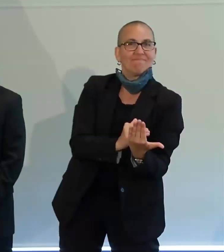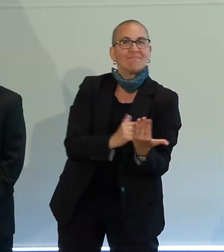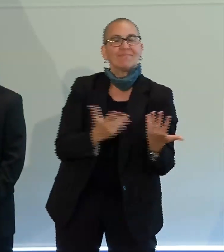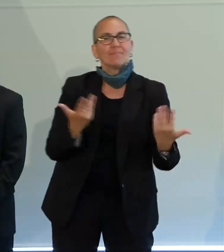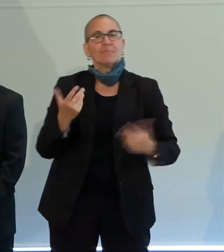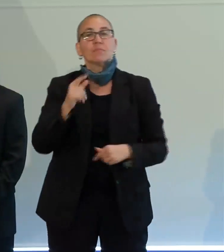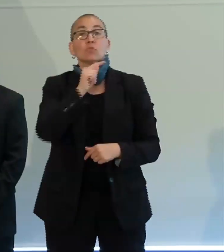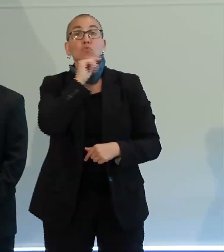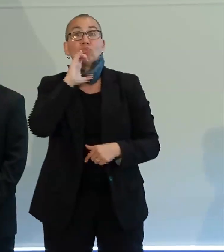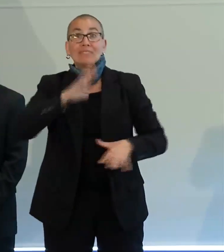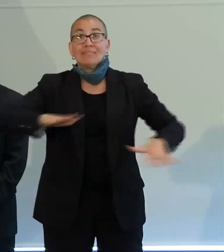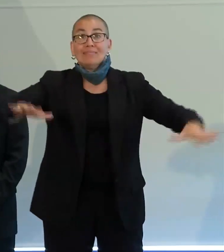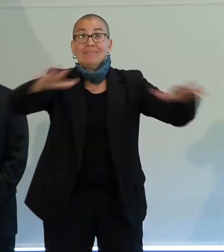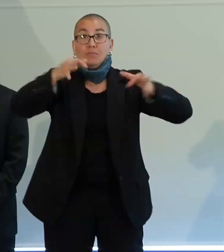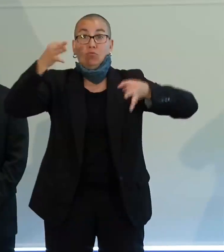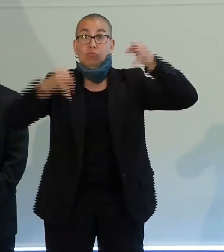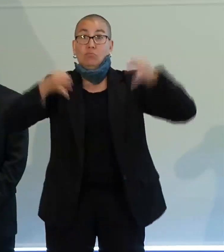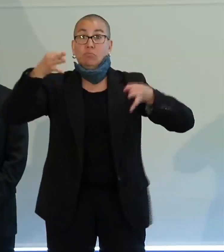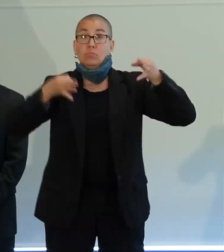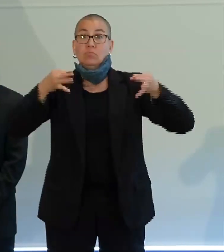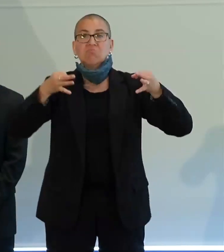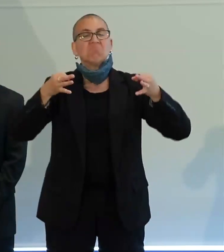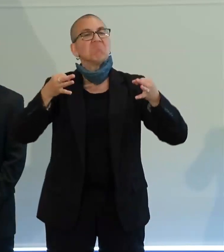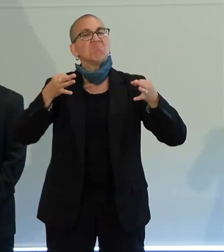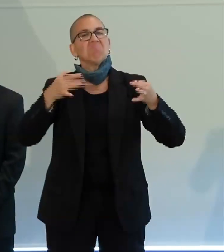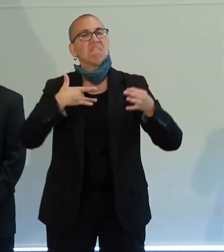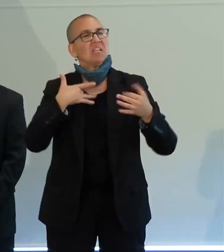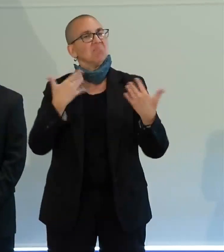I see no reason why we can't get a fair trial here.